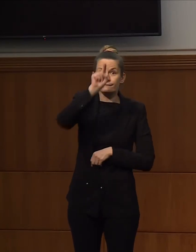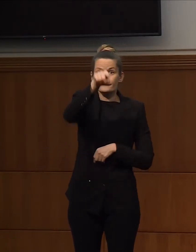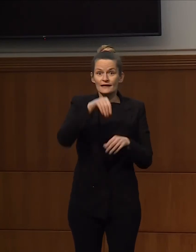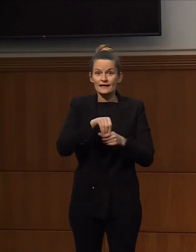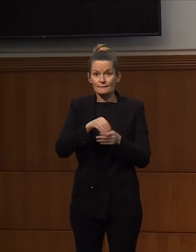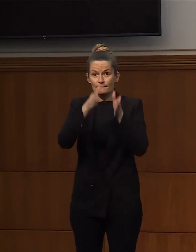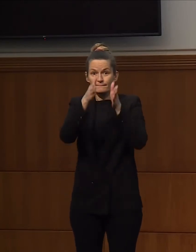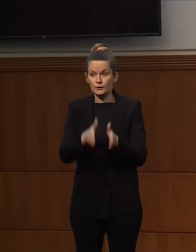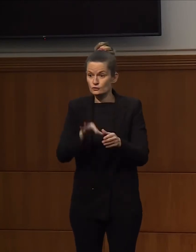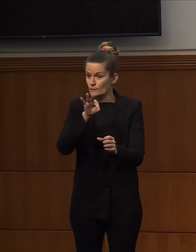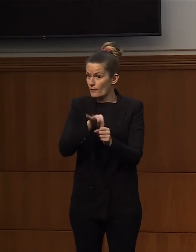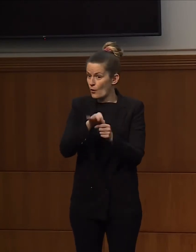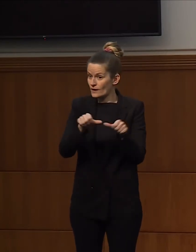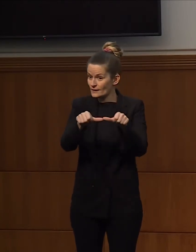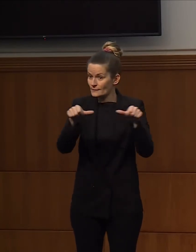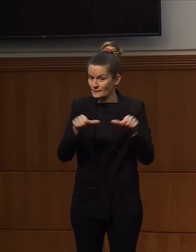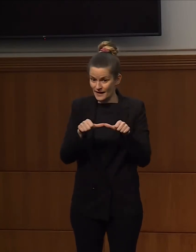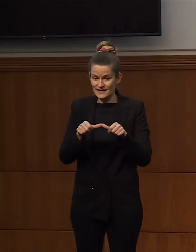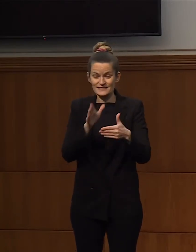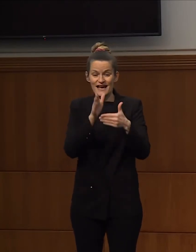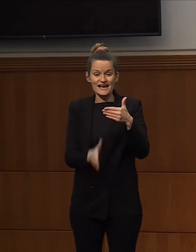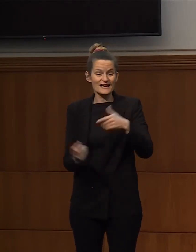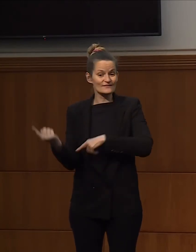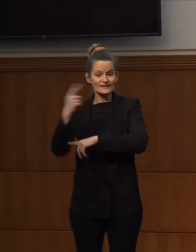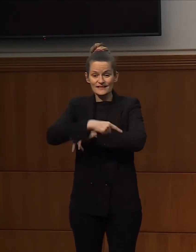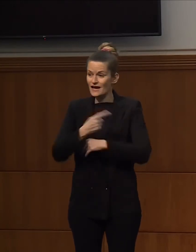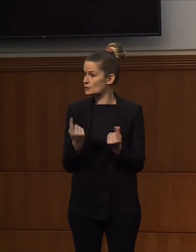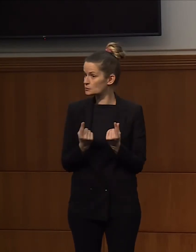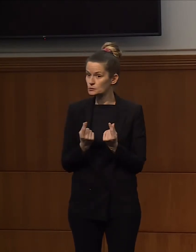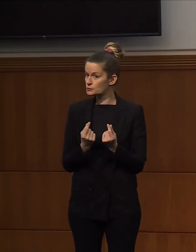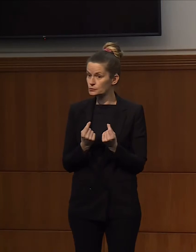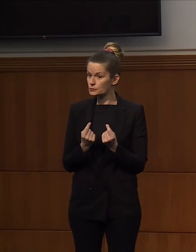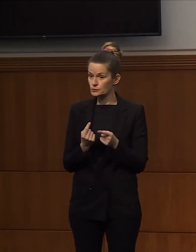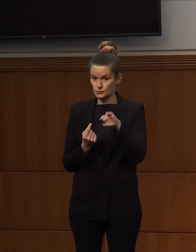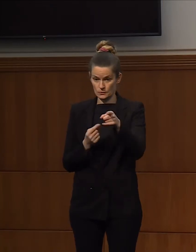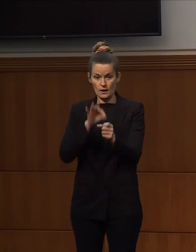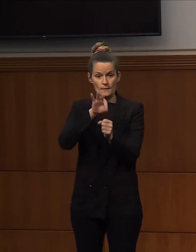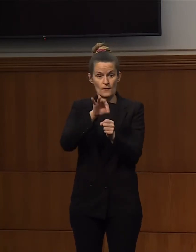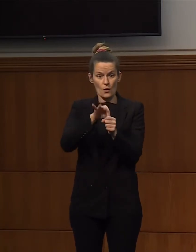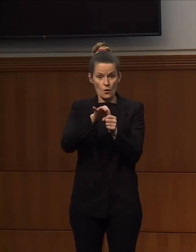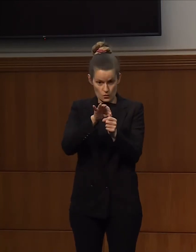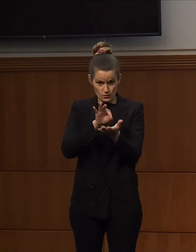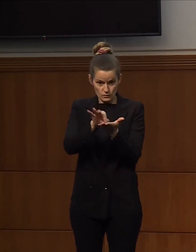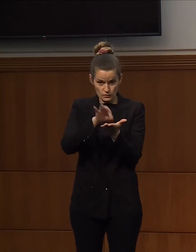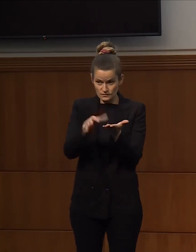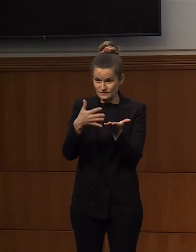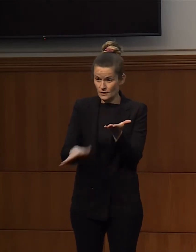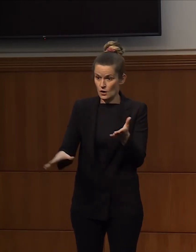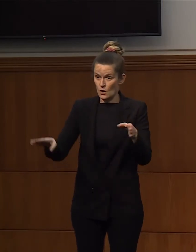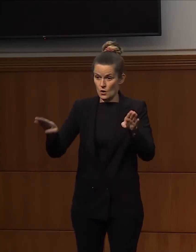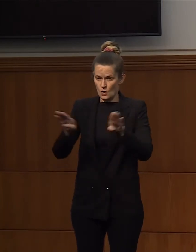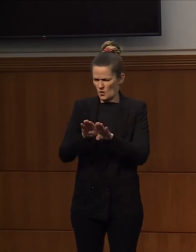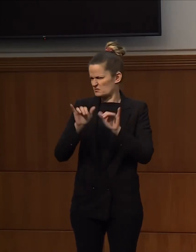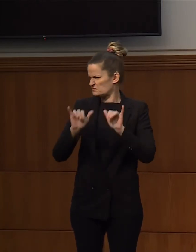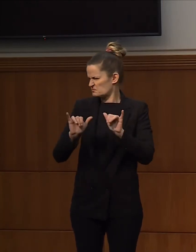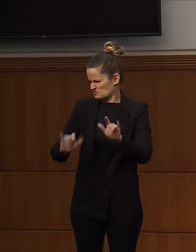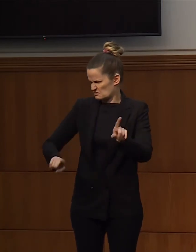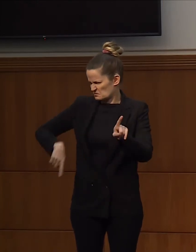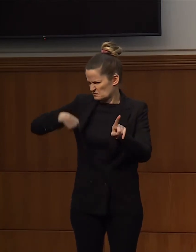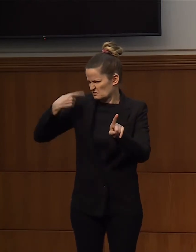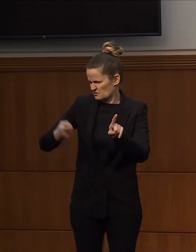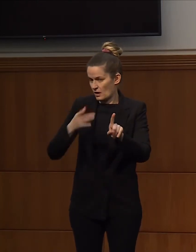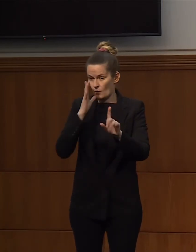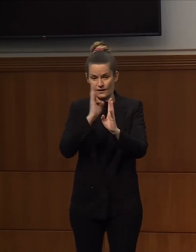those, shut down their polls as they normally would on election day. They're going to make sure everybody who's in line has voted, and then they